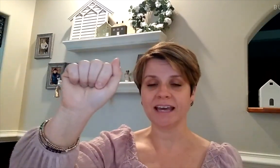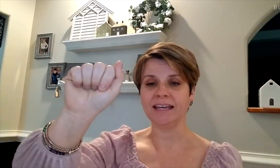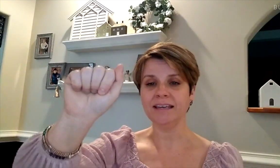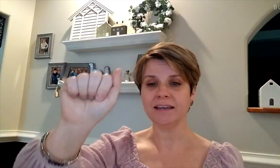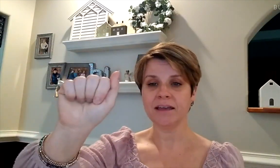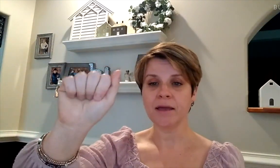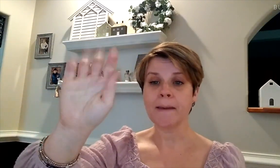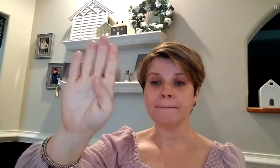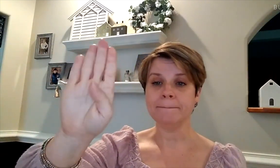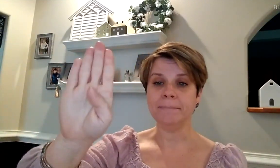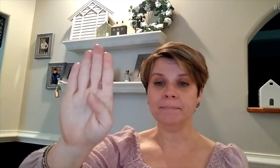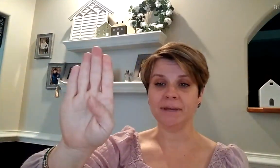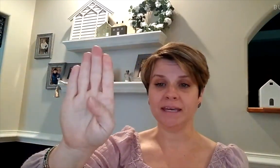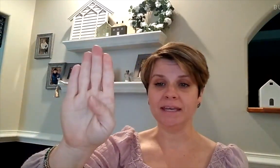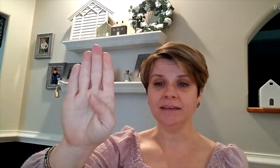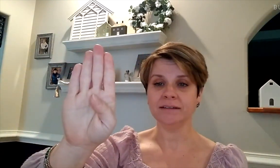A, B,